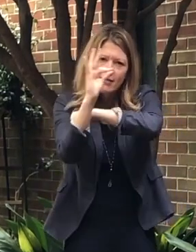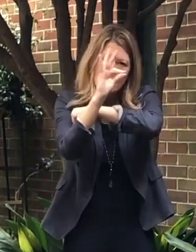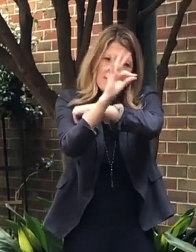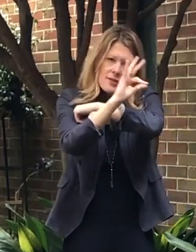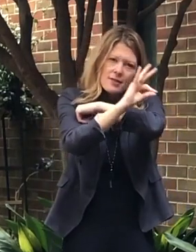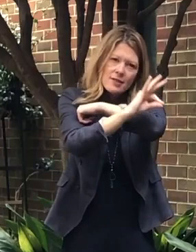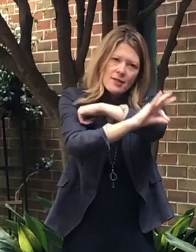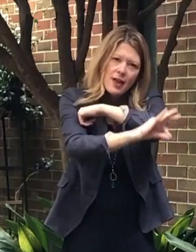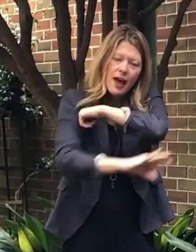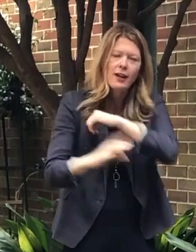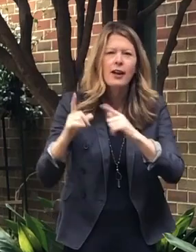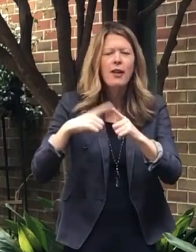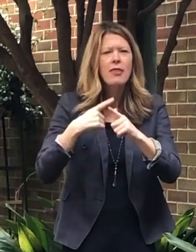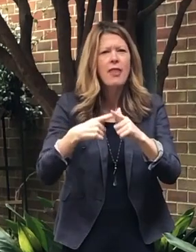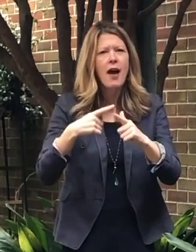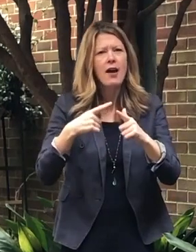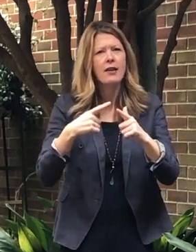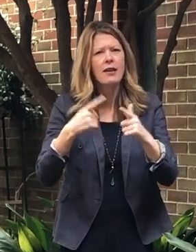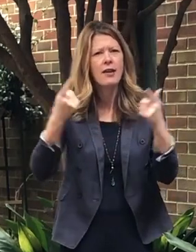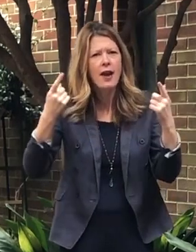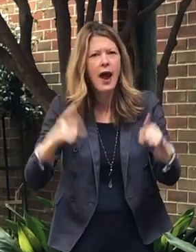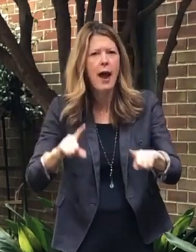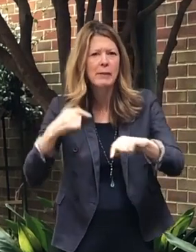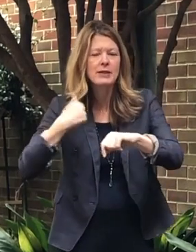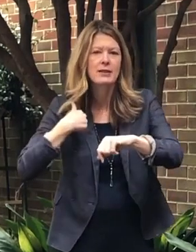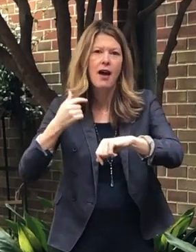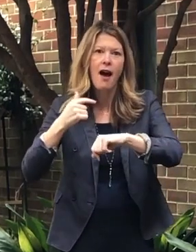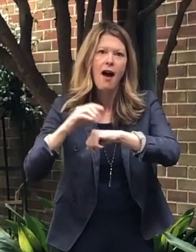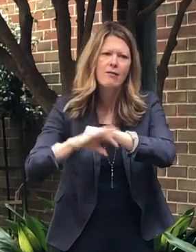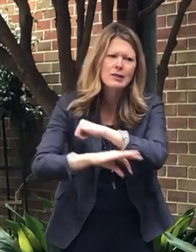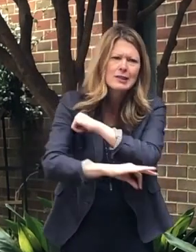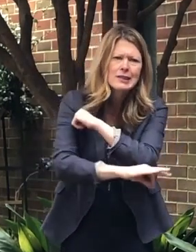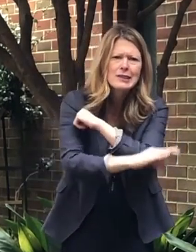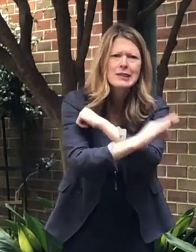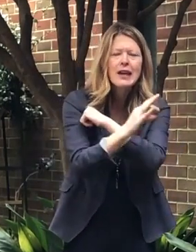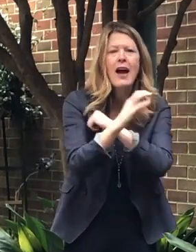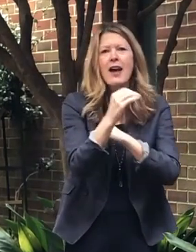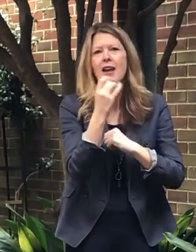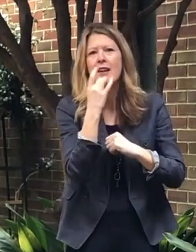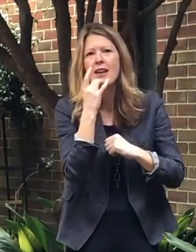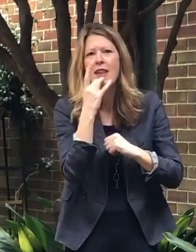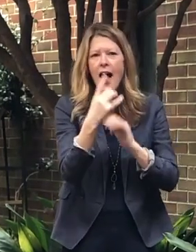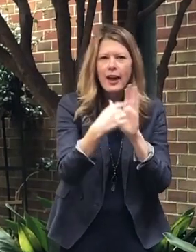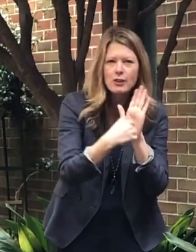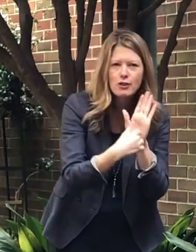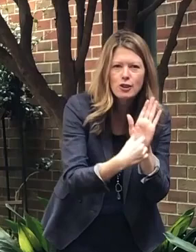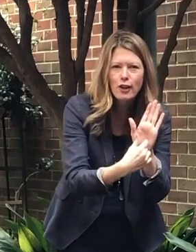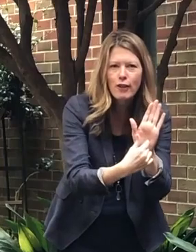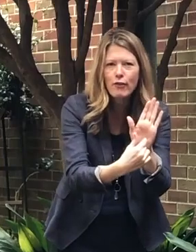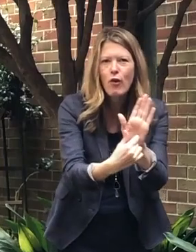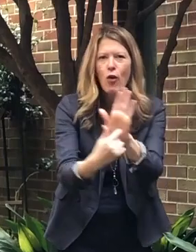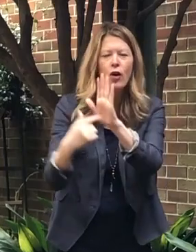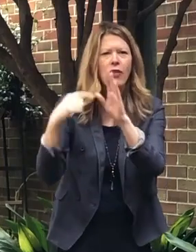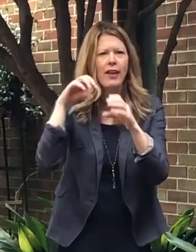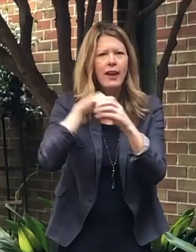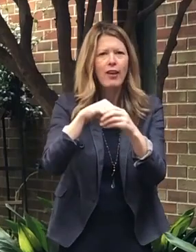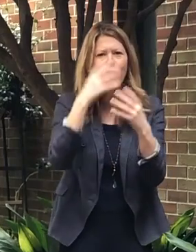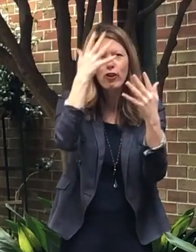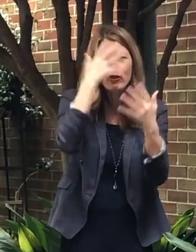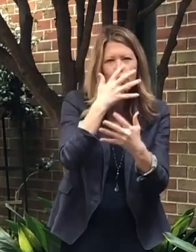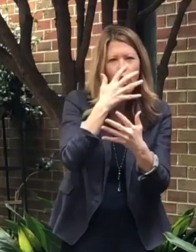but light shines forth. The lamps are lit to pierce